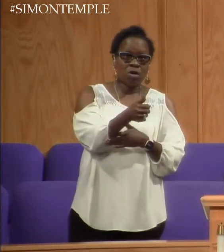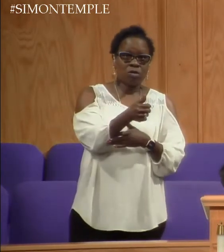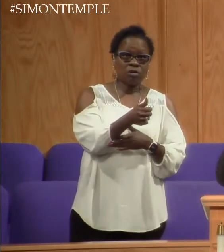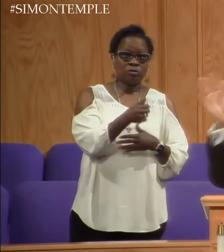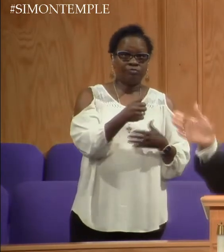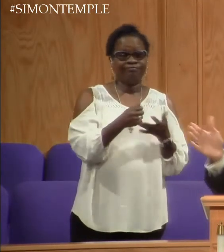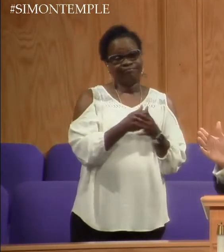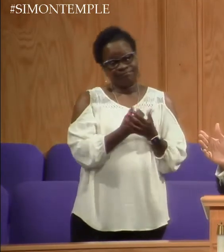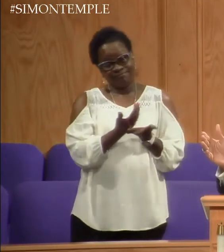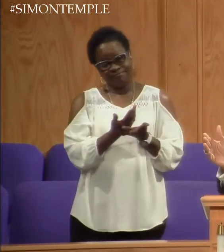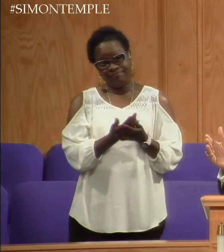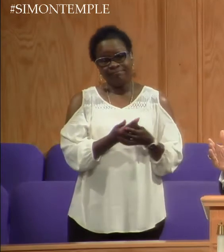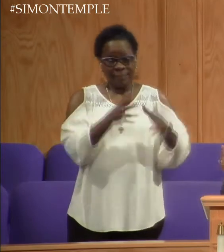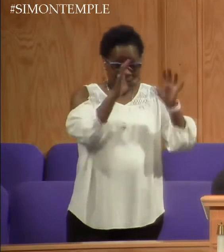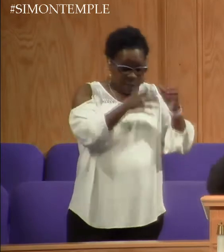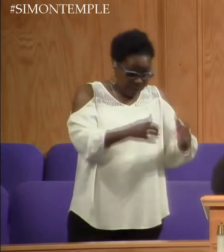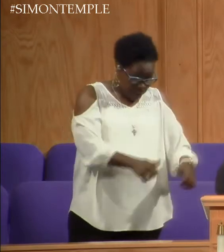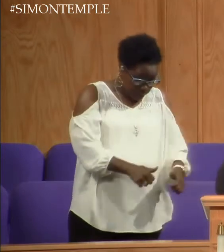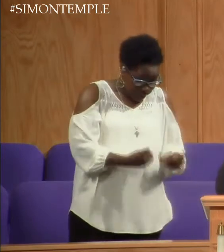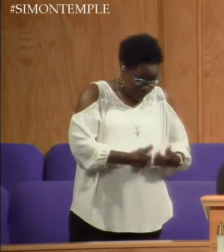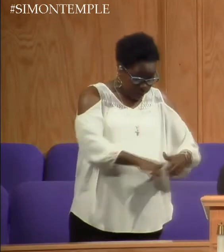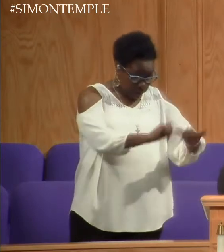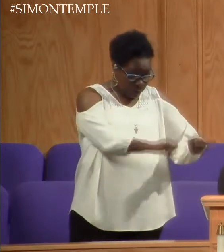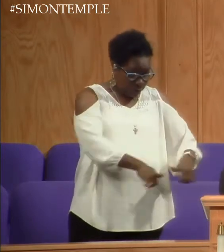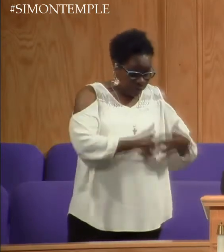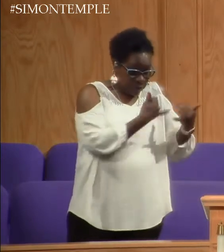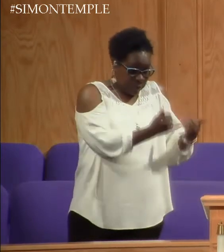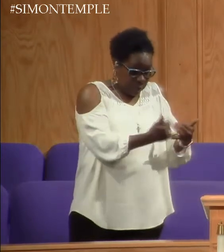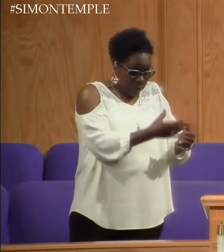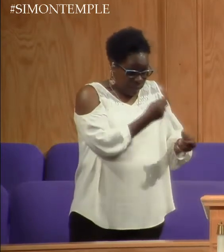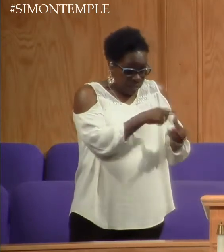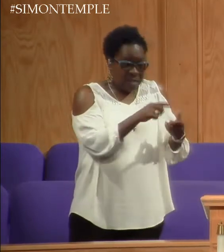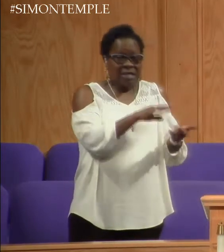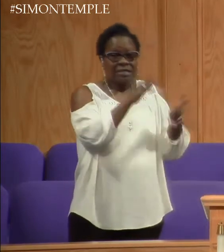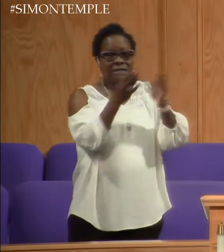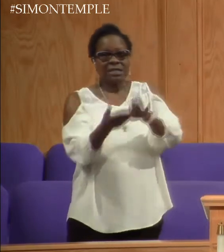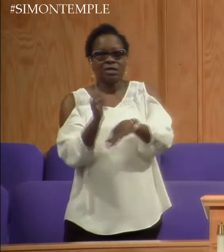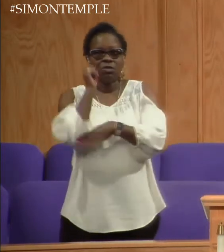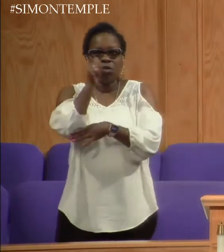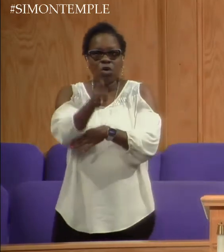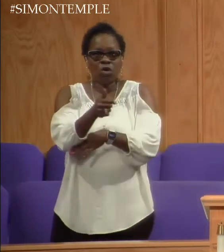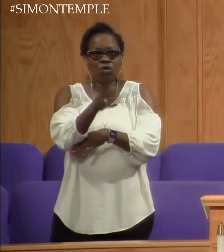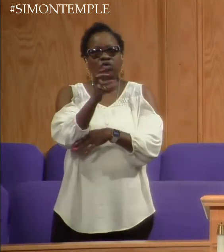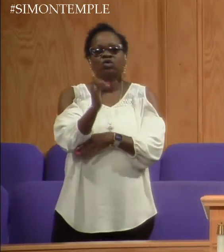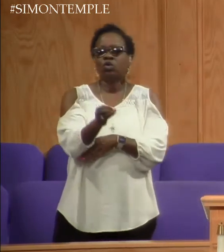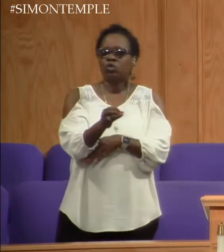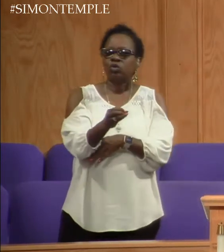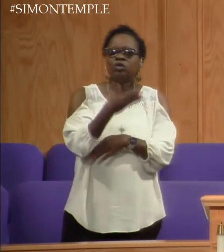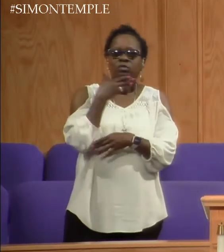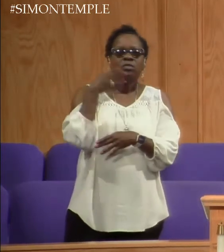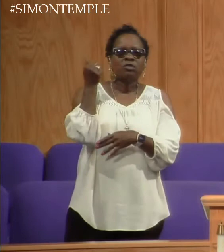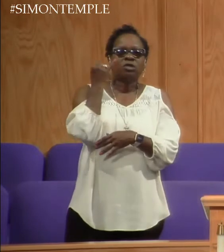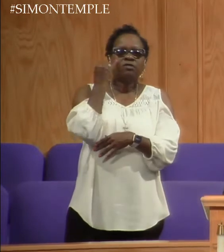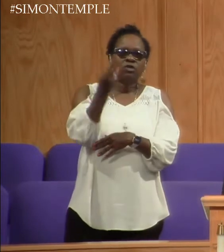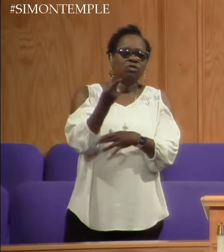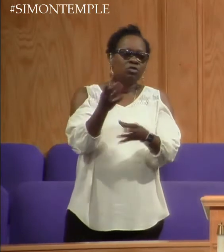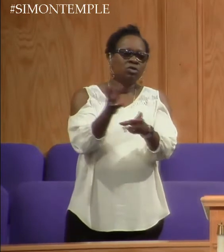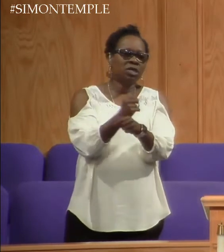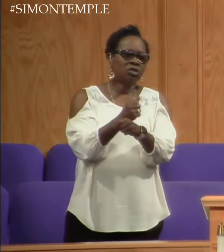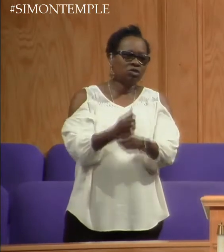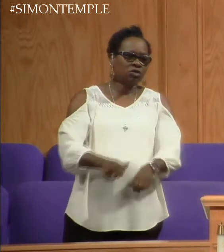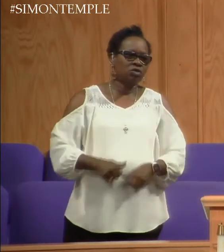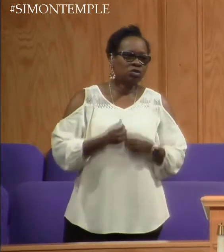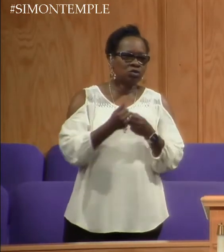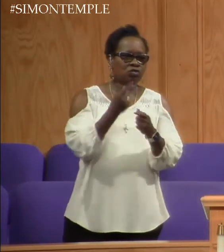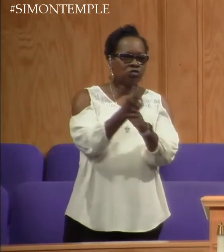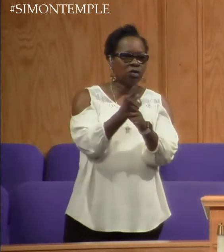today and gone tomorrow. So it would behoove you to get your life right with God. So if you felt